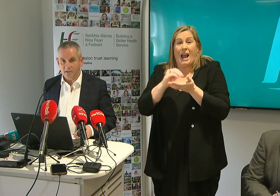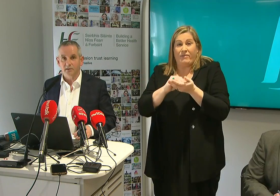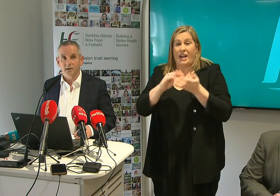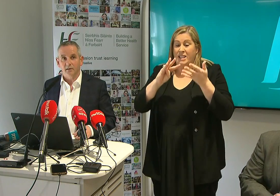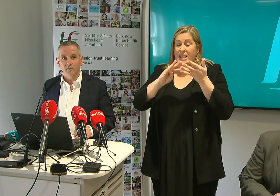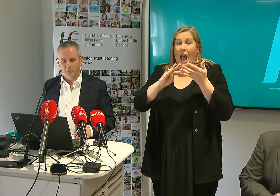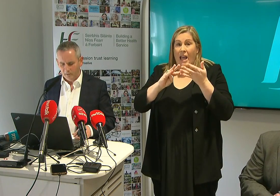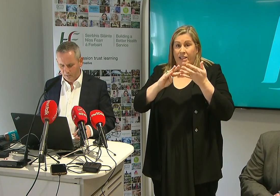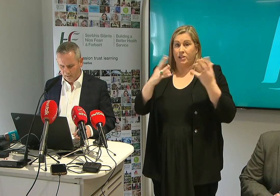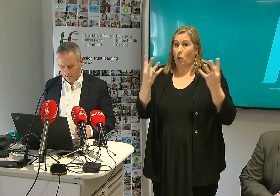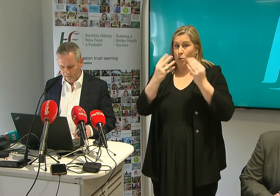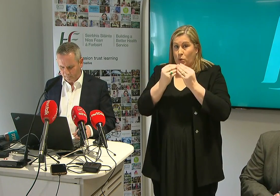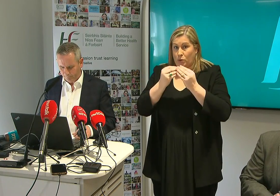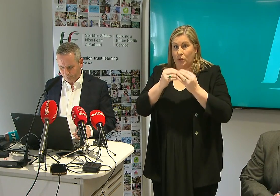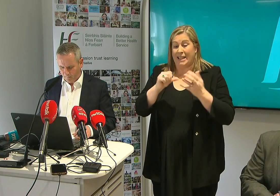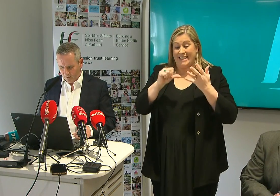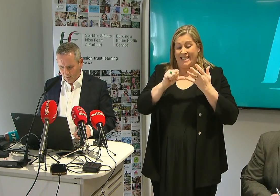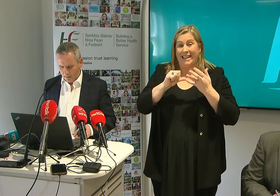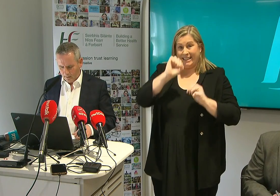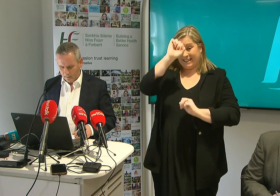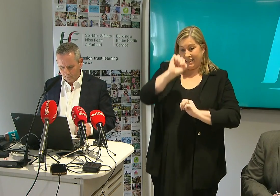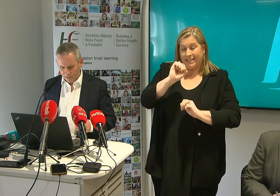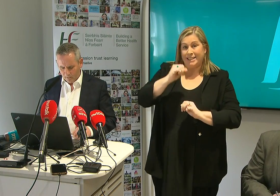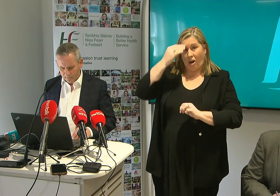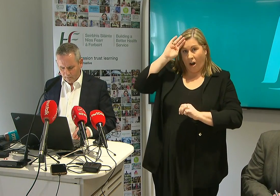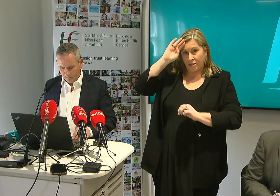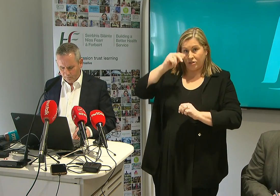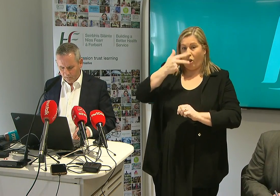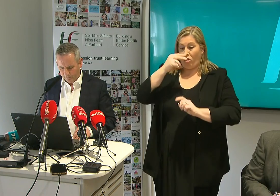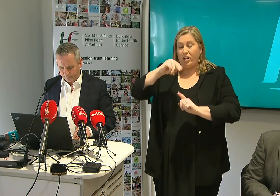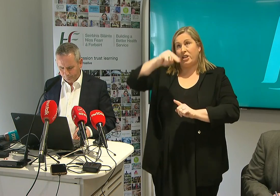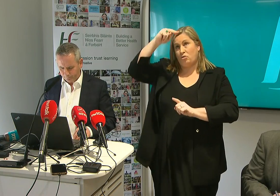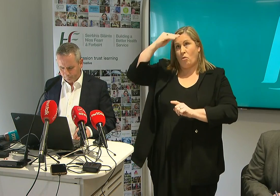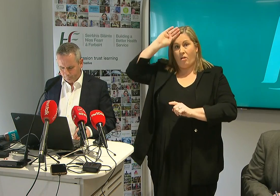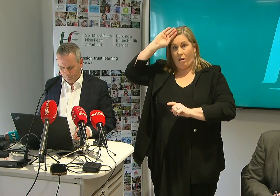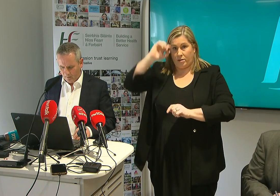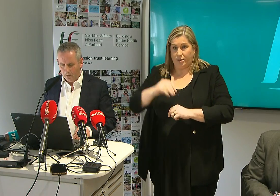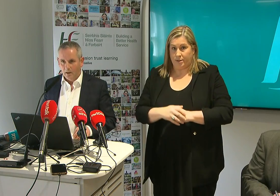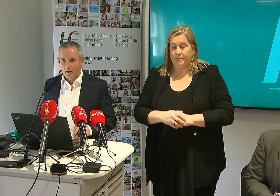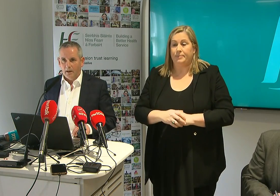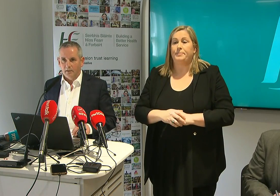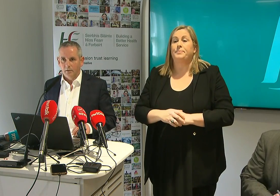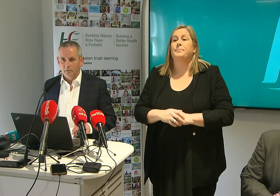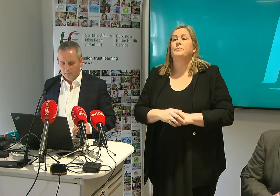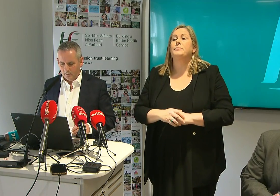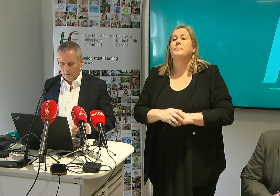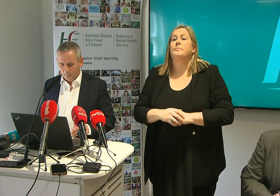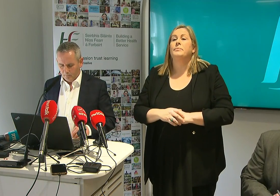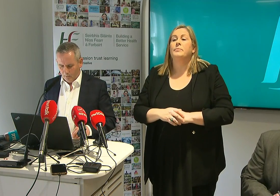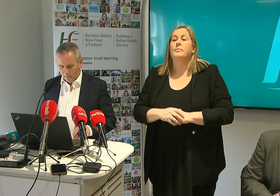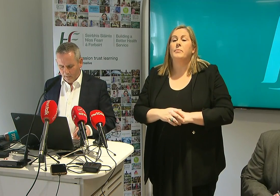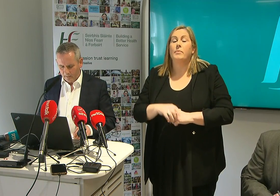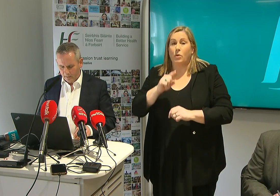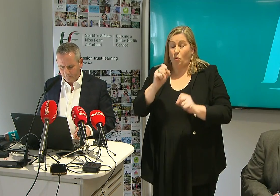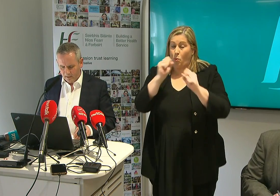6 cases in the Republic of Ireland, 3 north of the border. And you'll